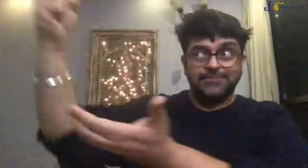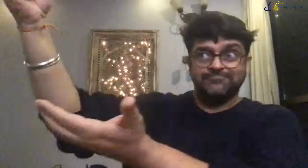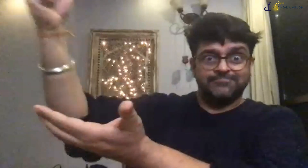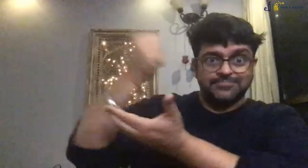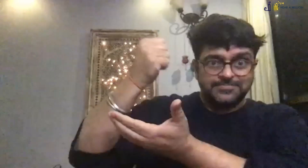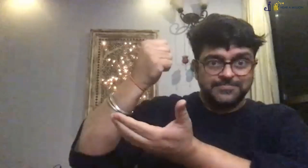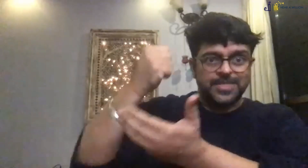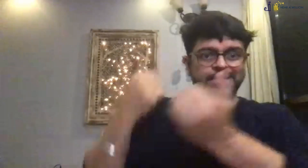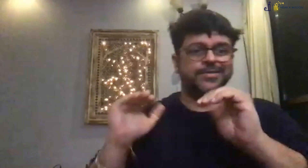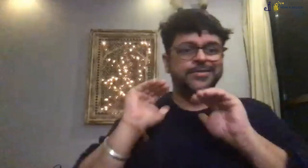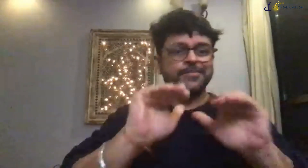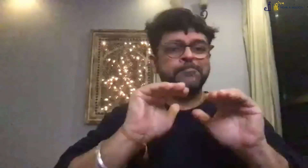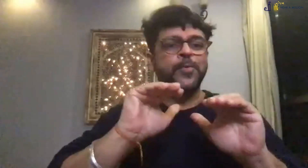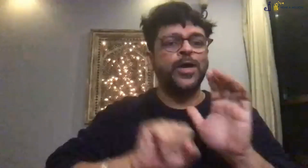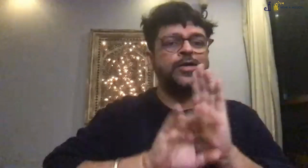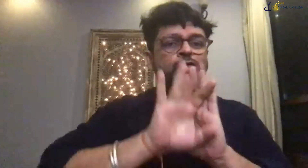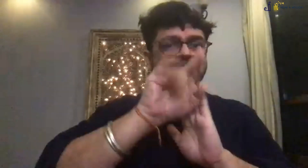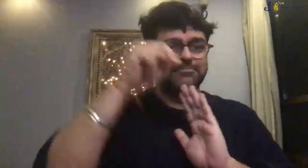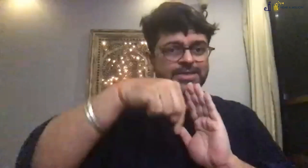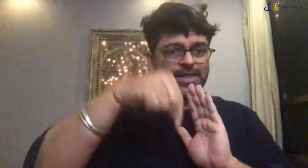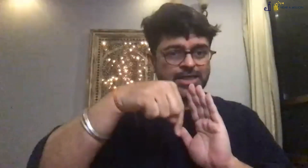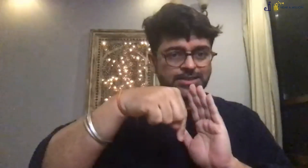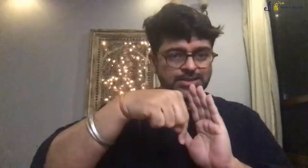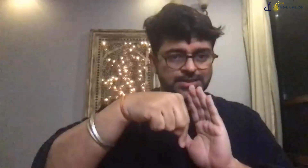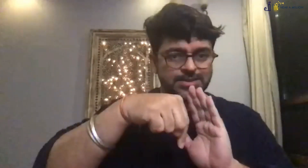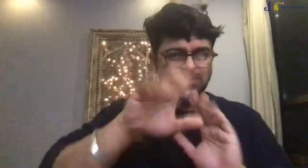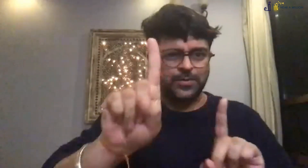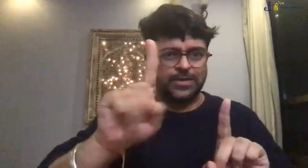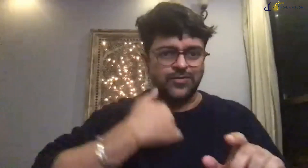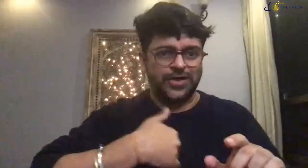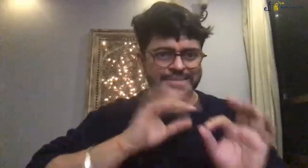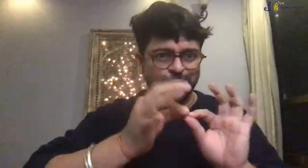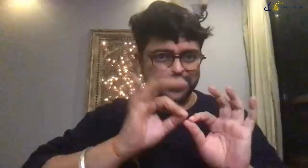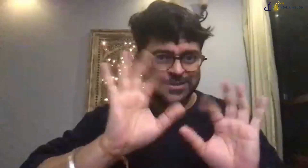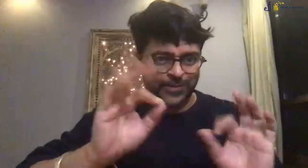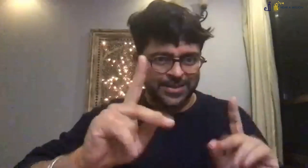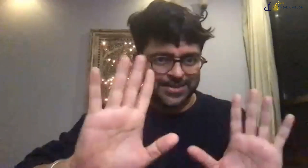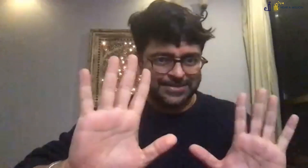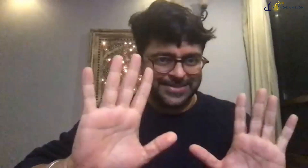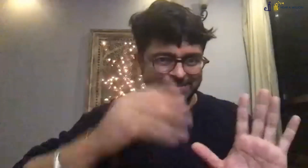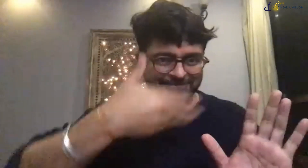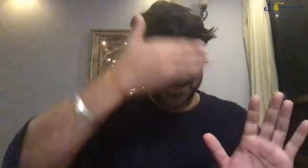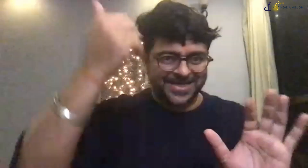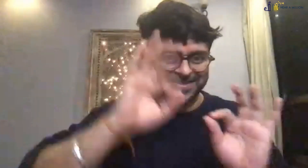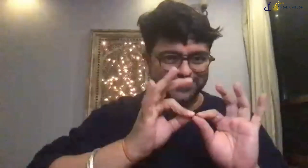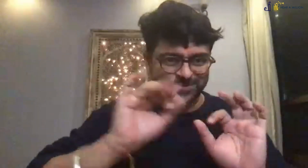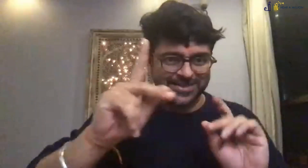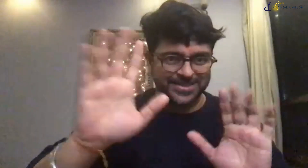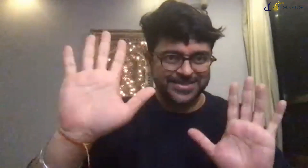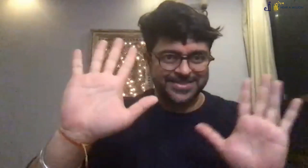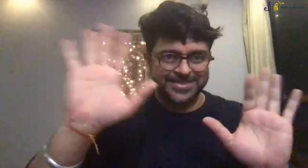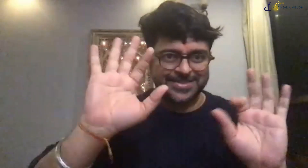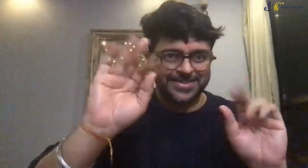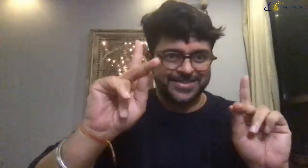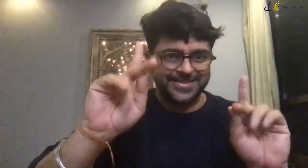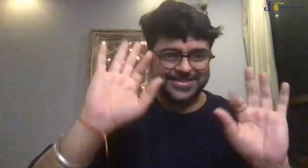remember, RBL Bank had given us a grant which supports Here a Million, particularly. I think the interpreter is there. I